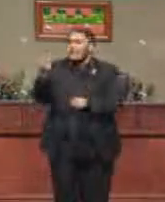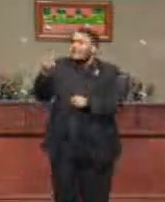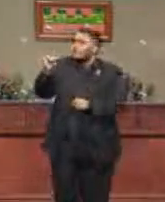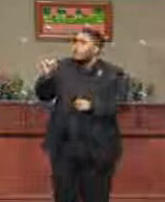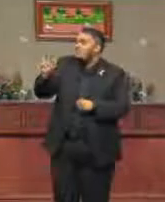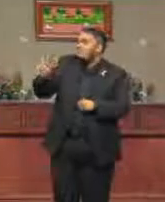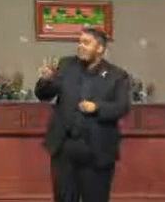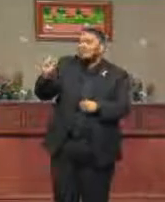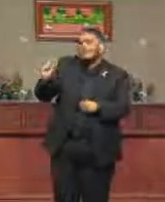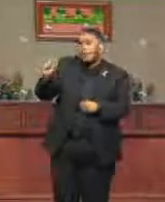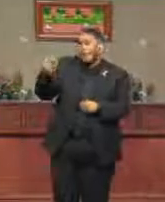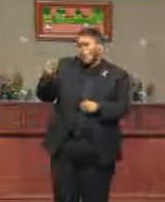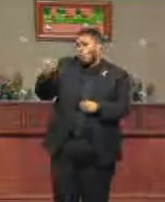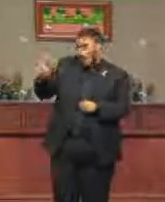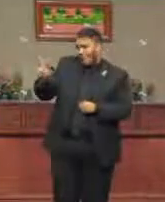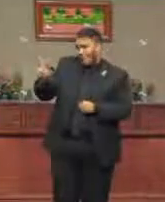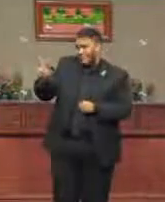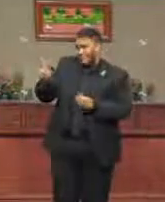hiv.gov or